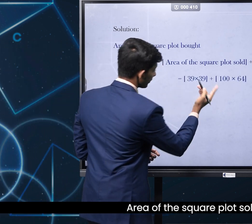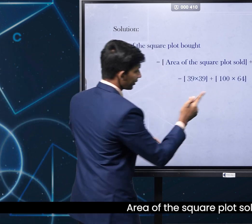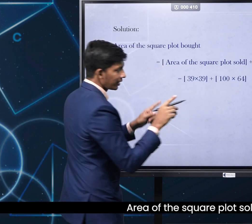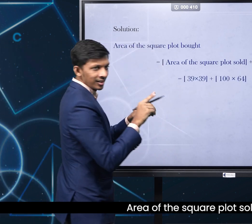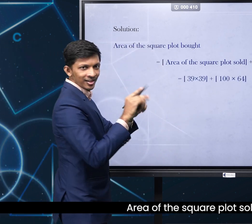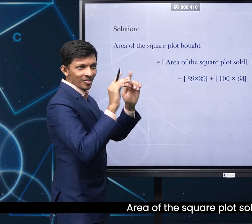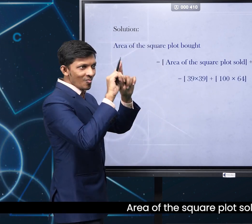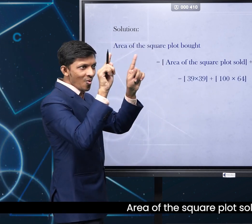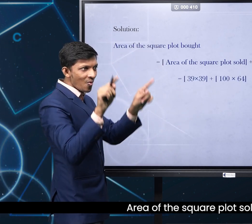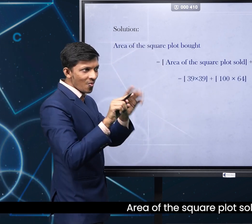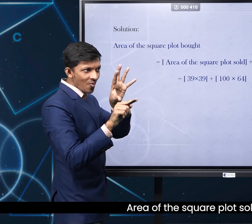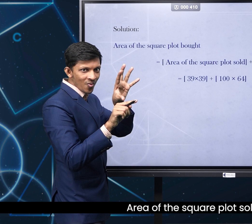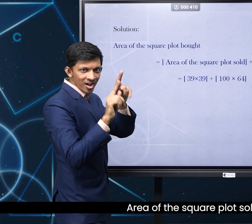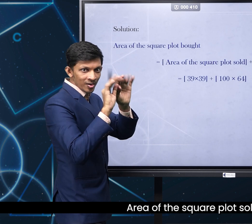area of the square plot sold,